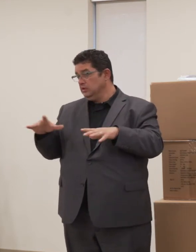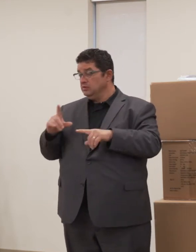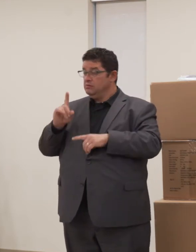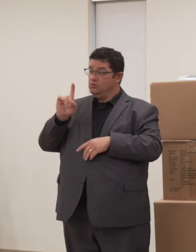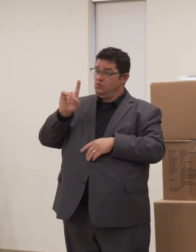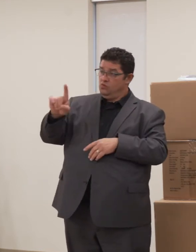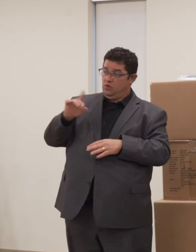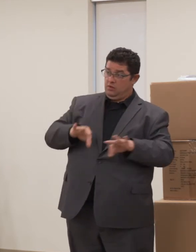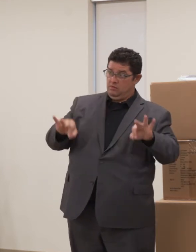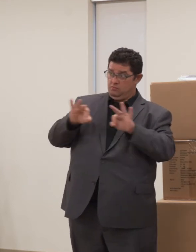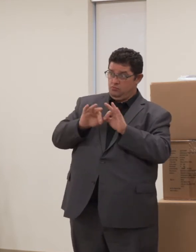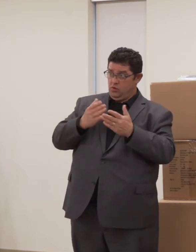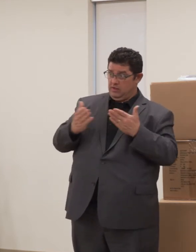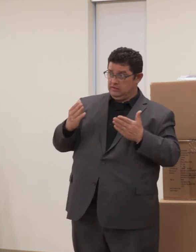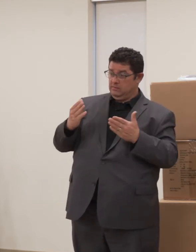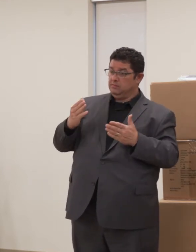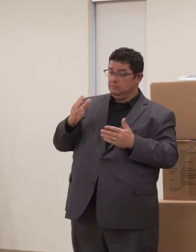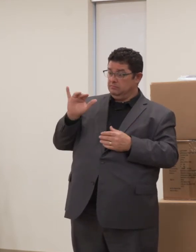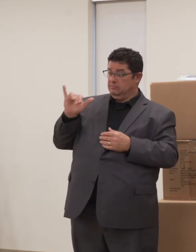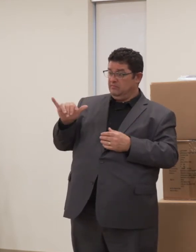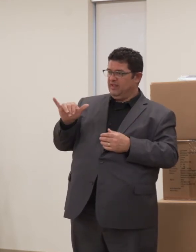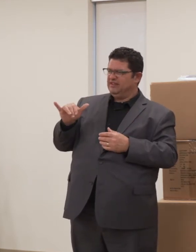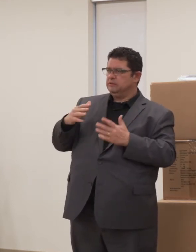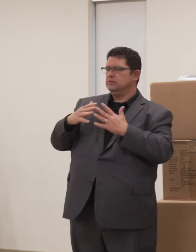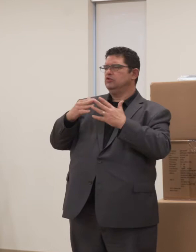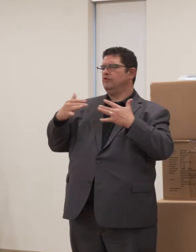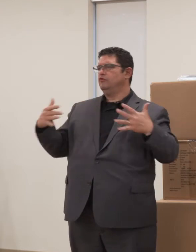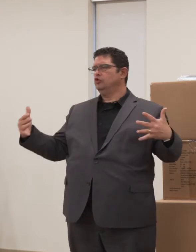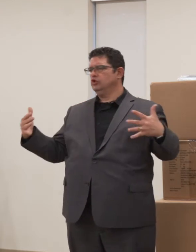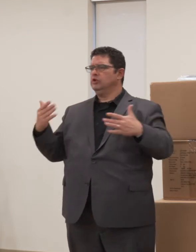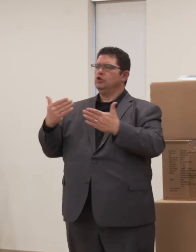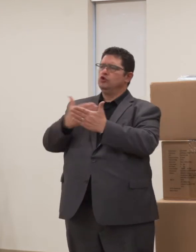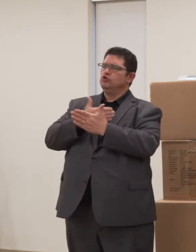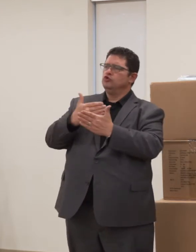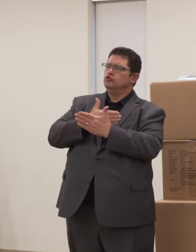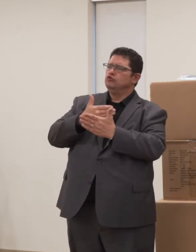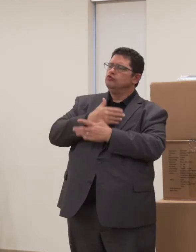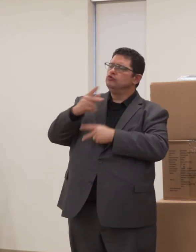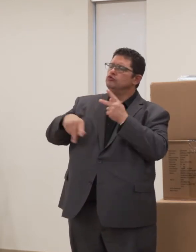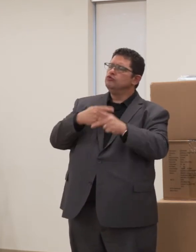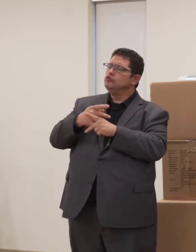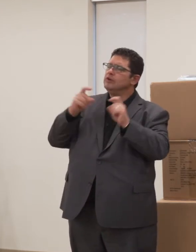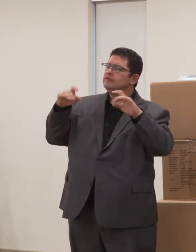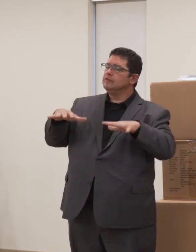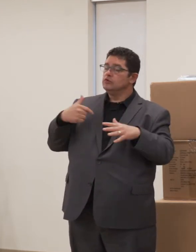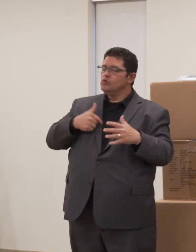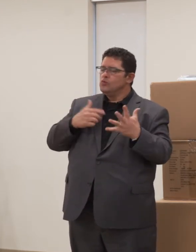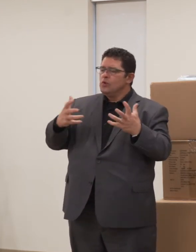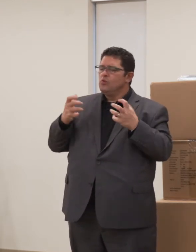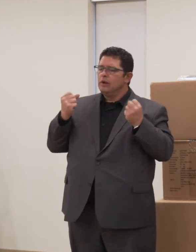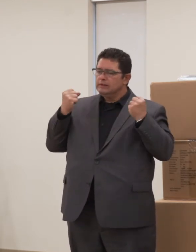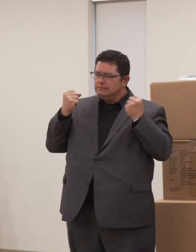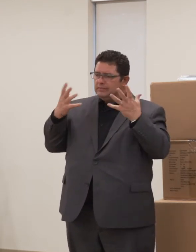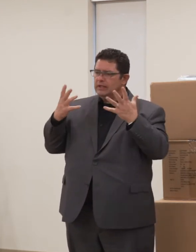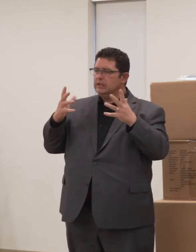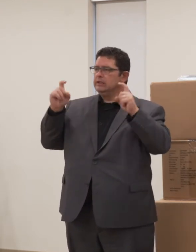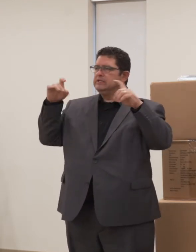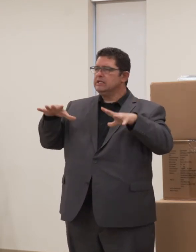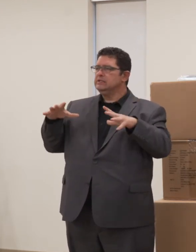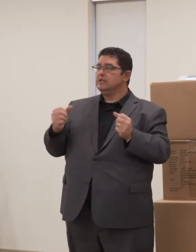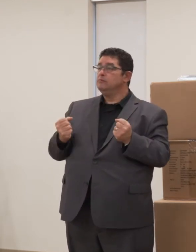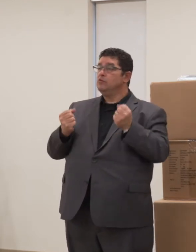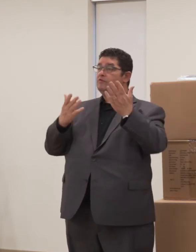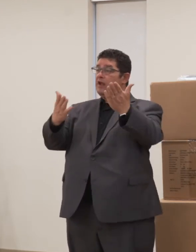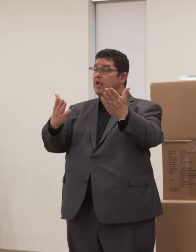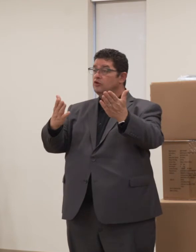about the saliva test is that it is a diversity. It's a new type of test. It's a new provider. We want to get as much different testing providers